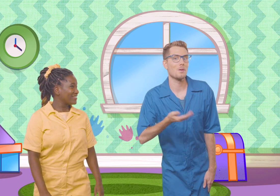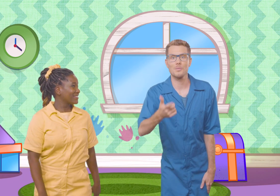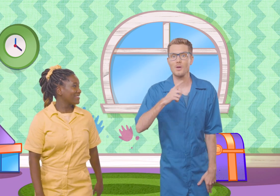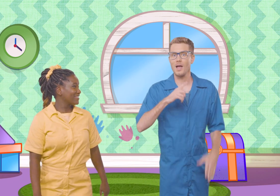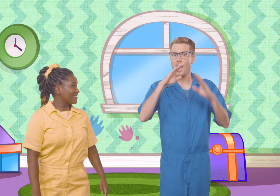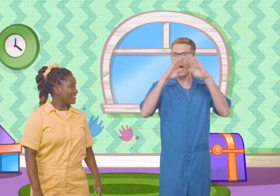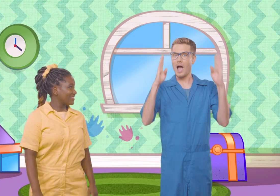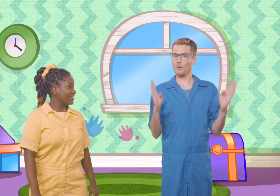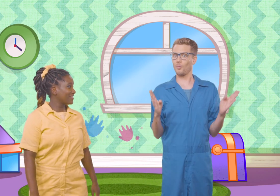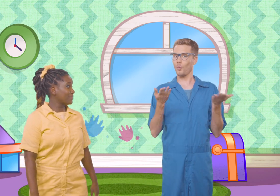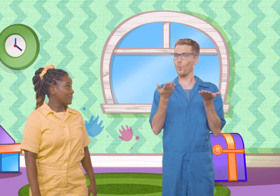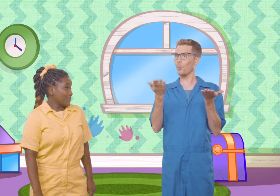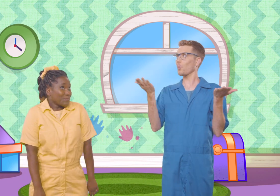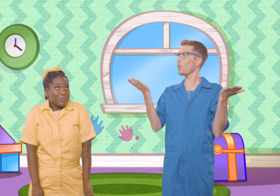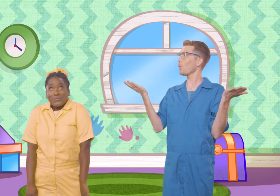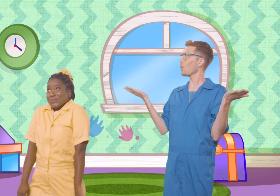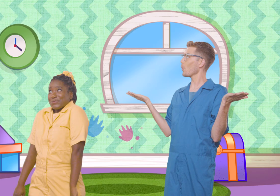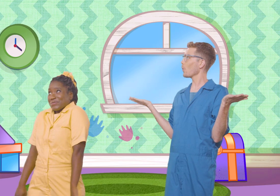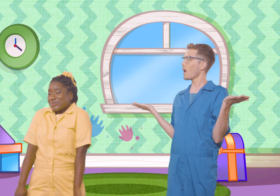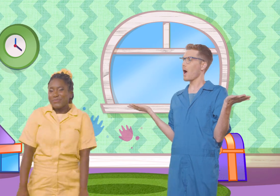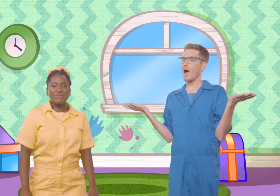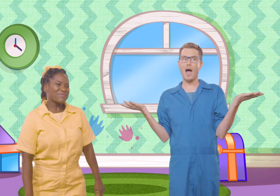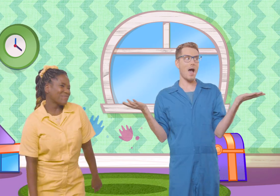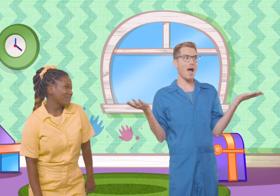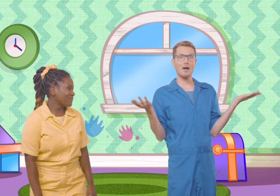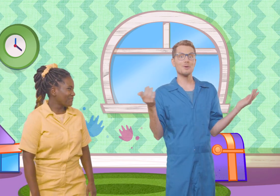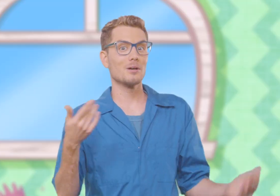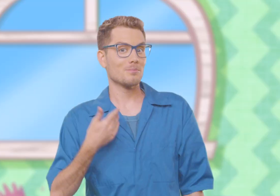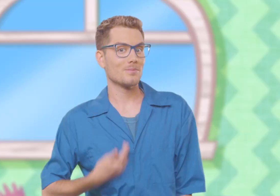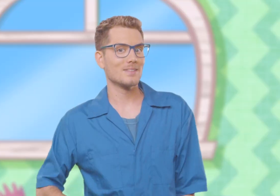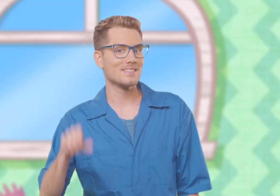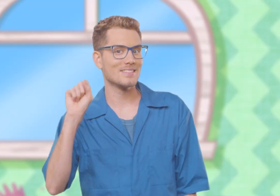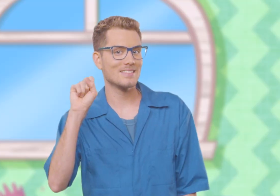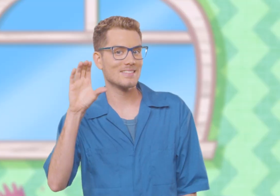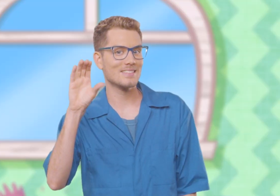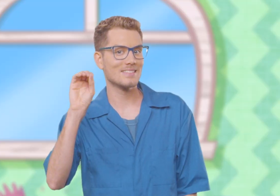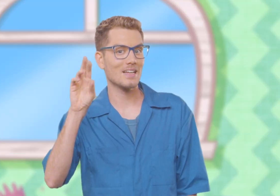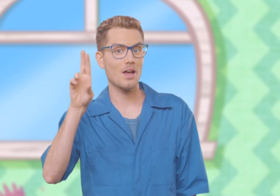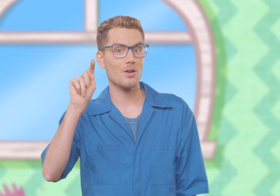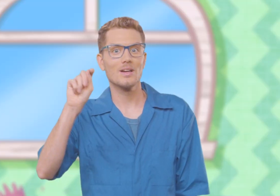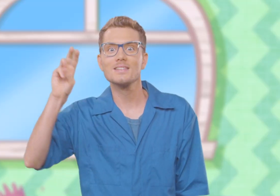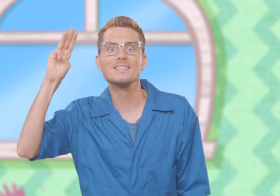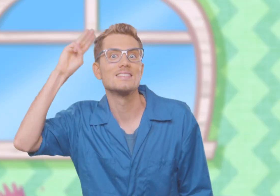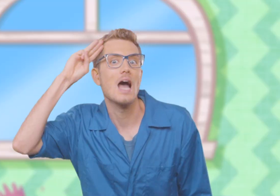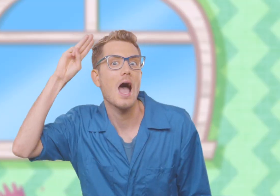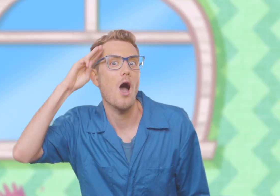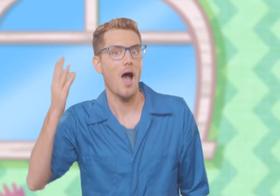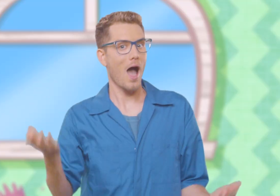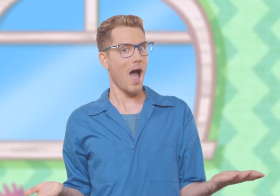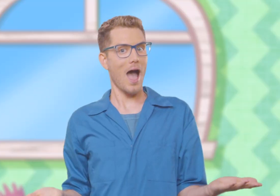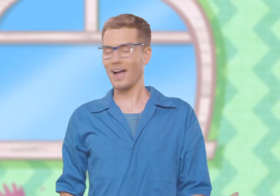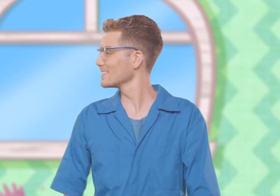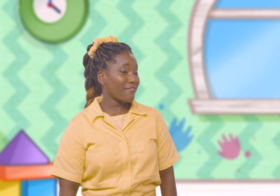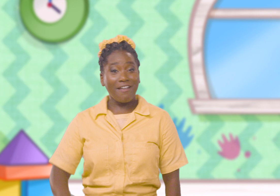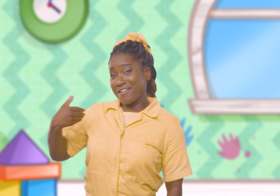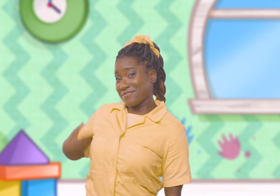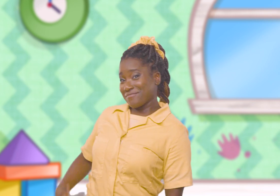Welcome to the MyGo house. I'm Scout. Scout.